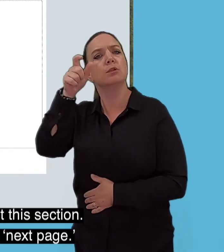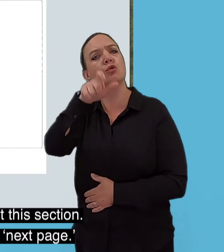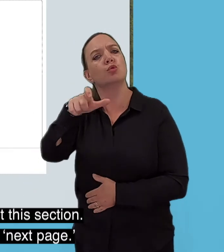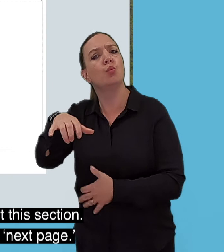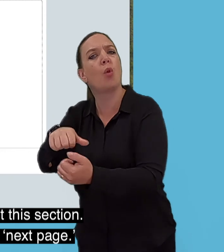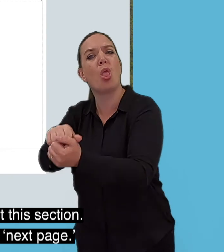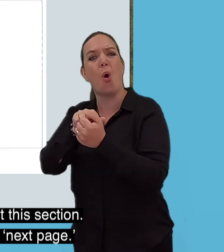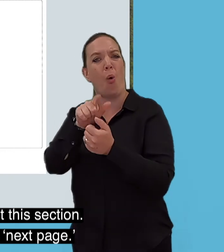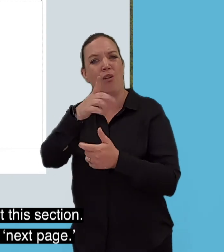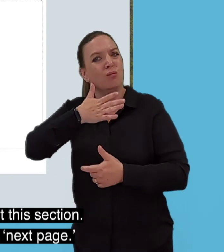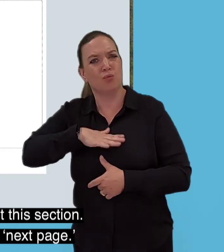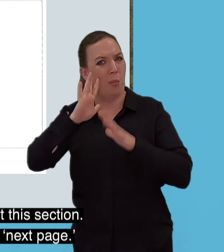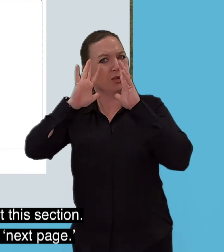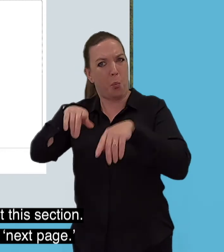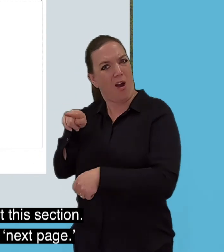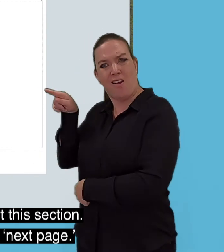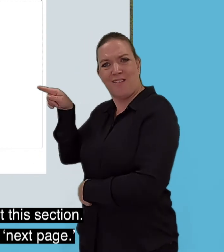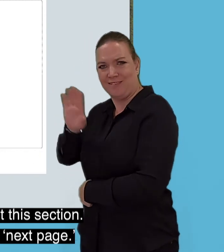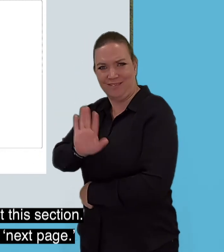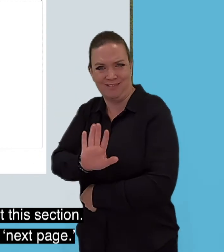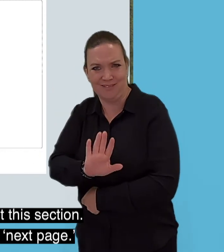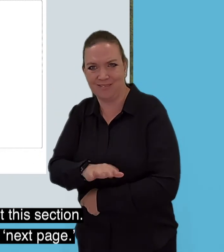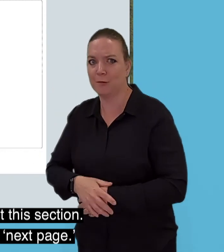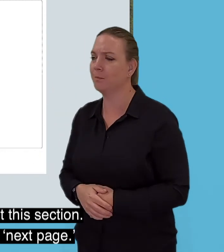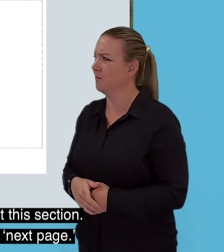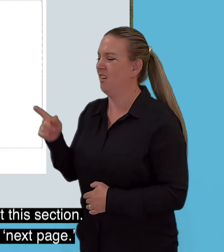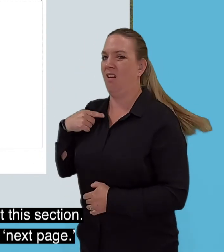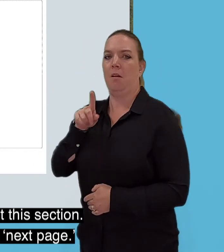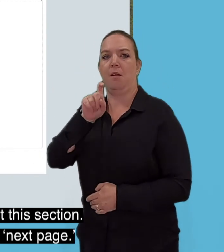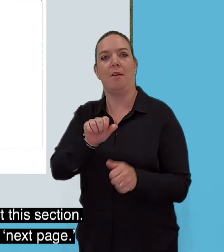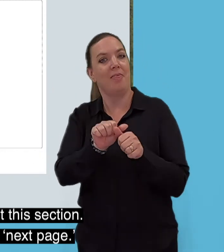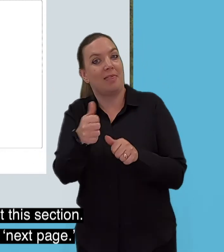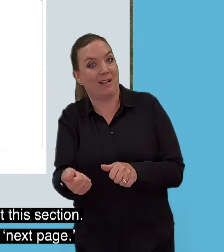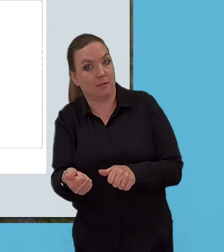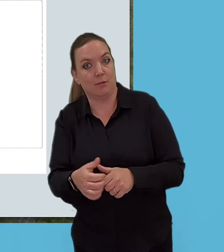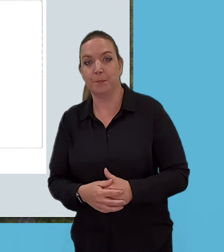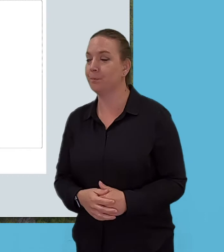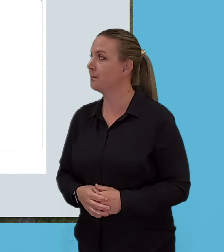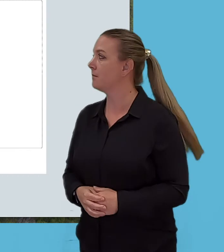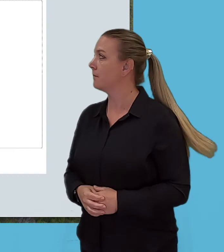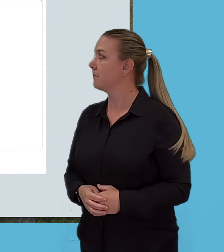don't really need to worry about this section. So once again, we're going to press Next Page.